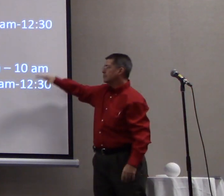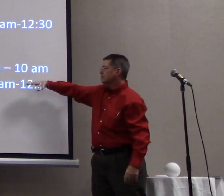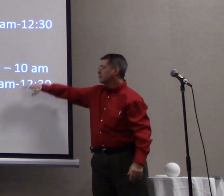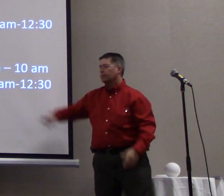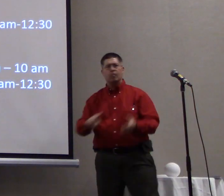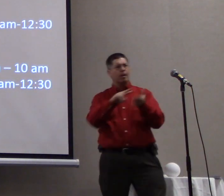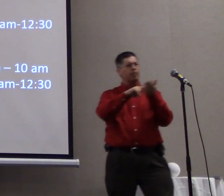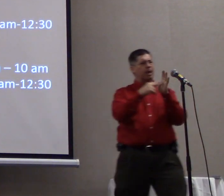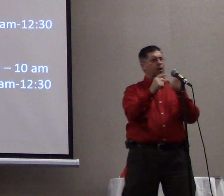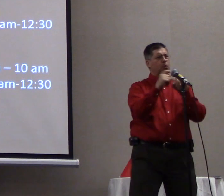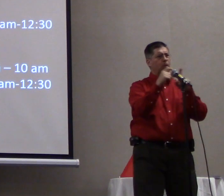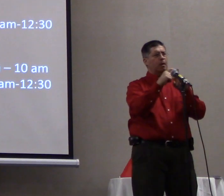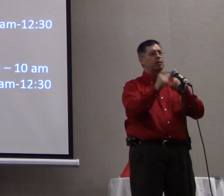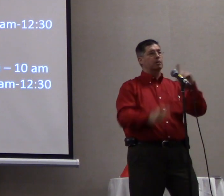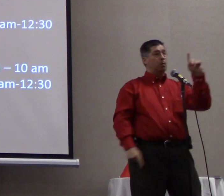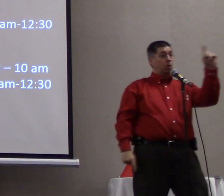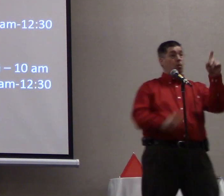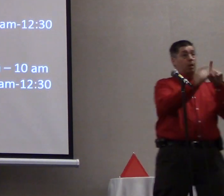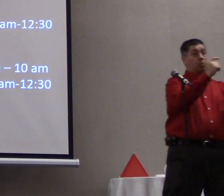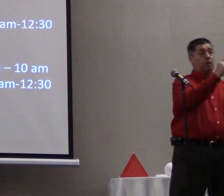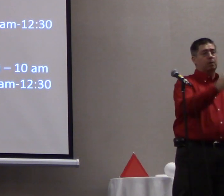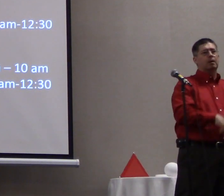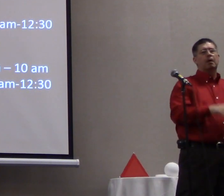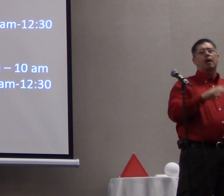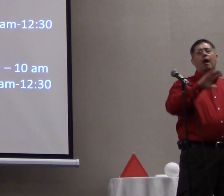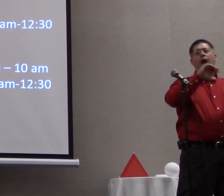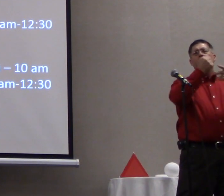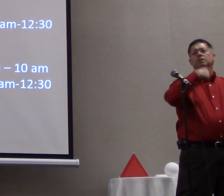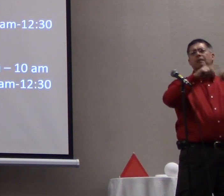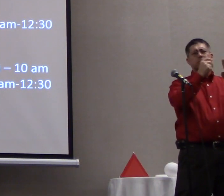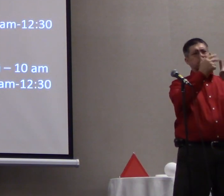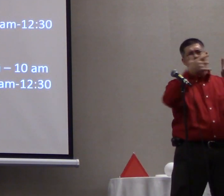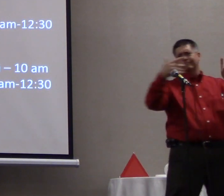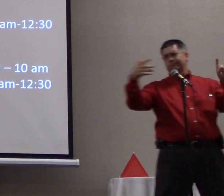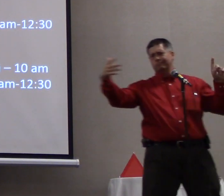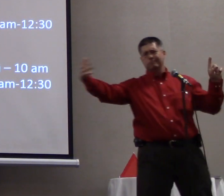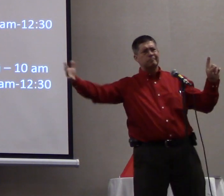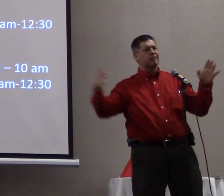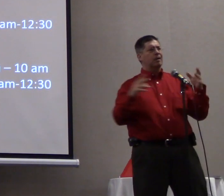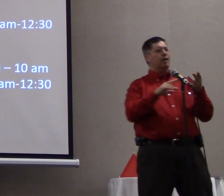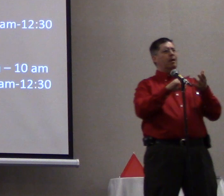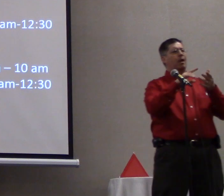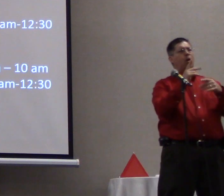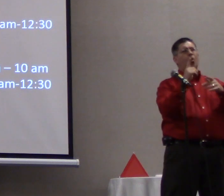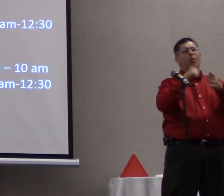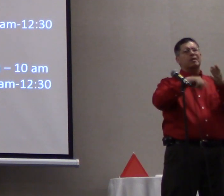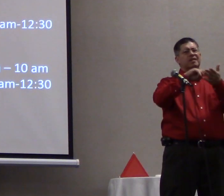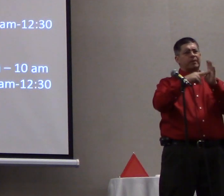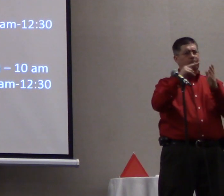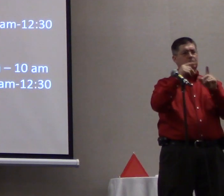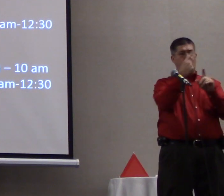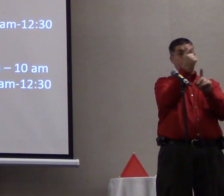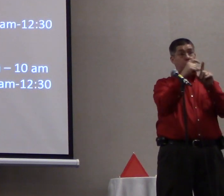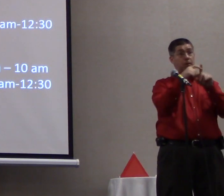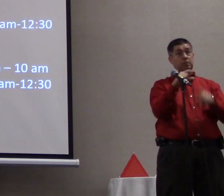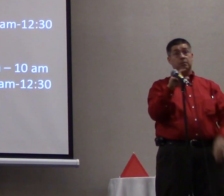that. And then the last one here, multiple meaning words. How do you sign all the different words with